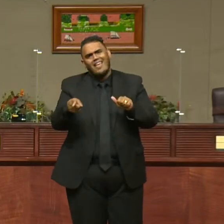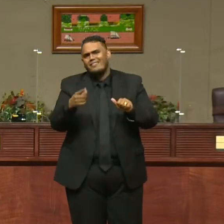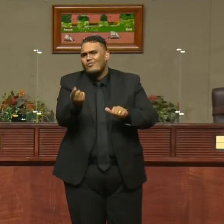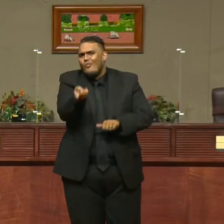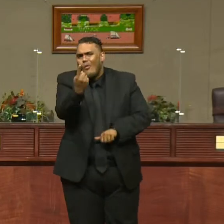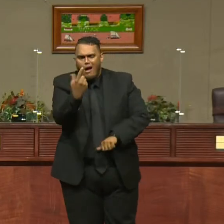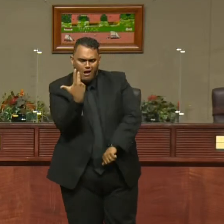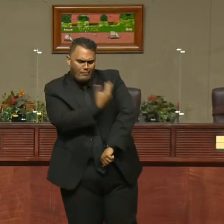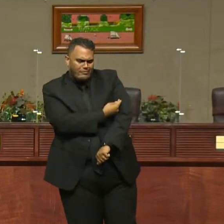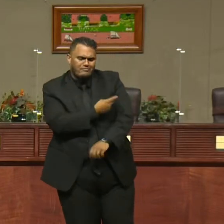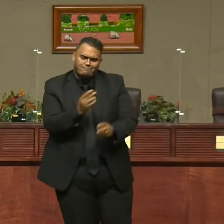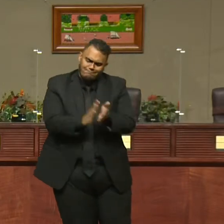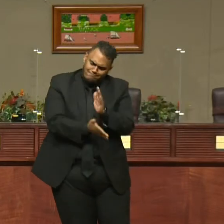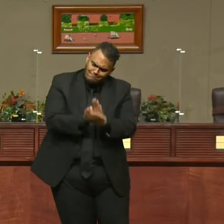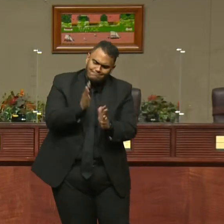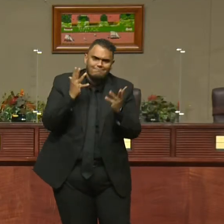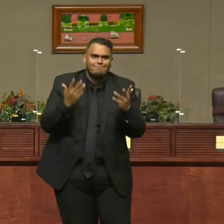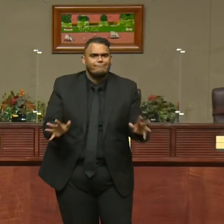difference.